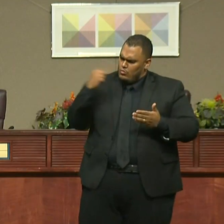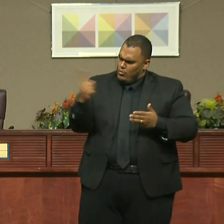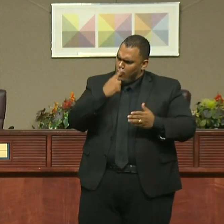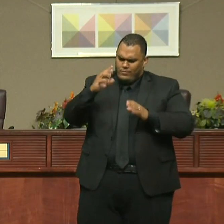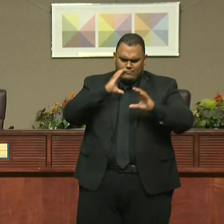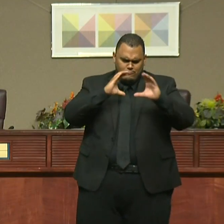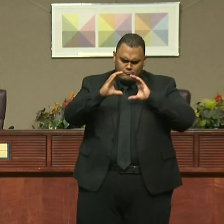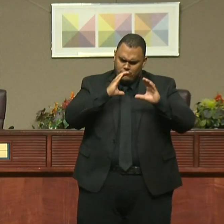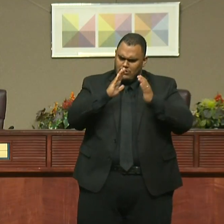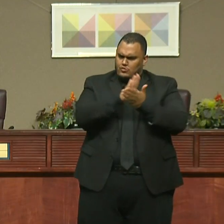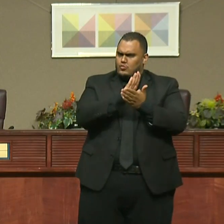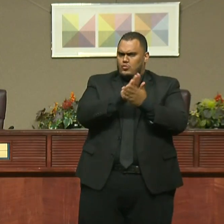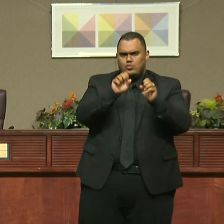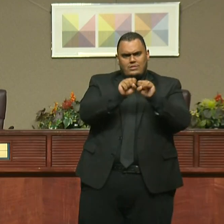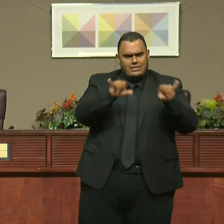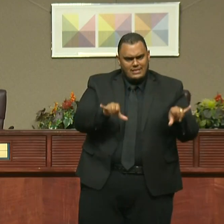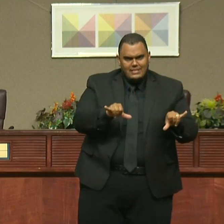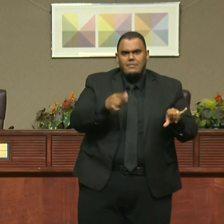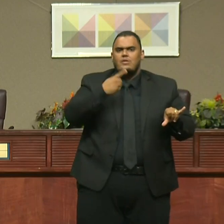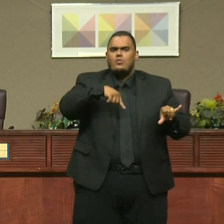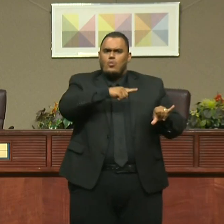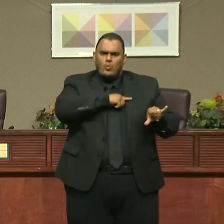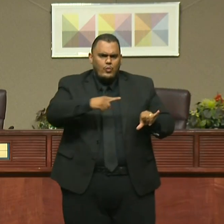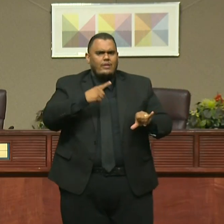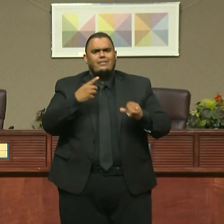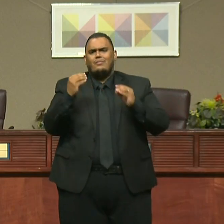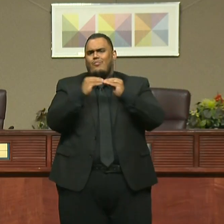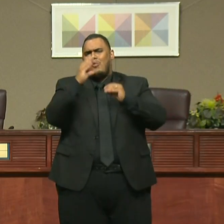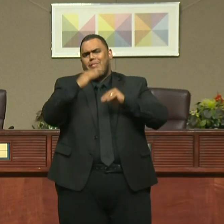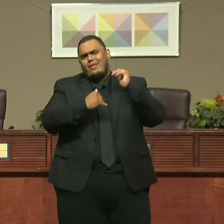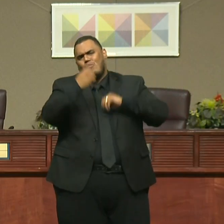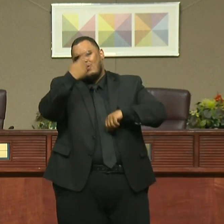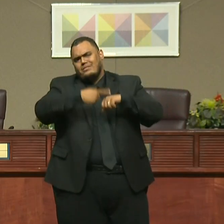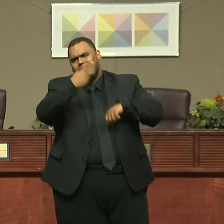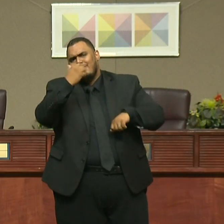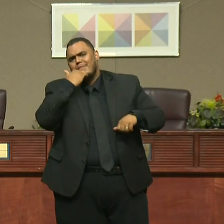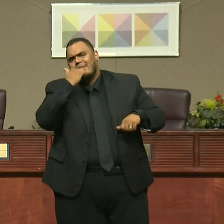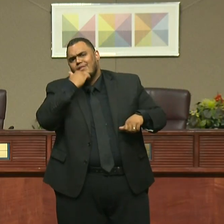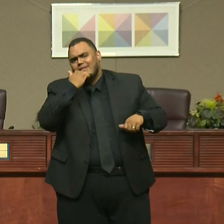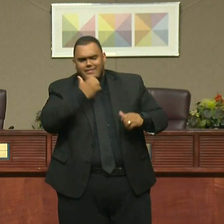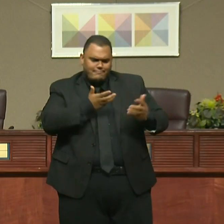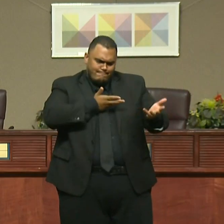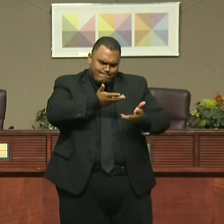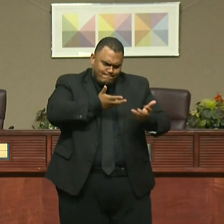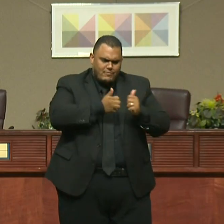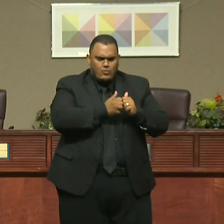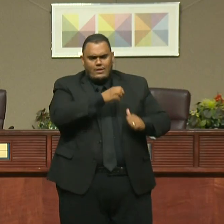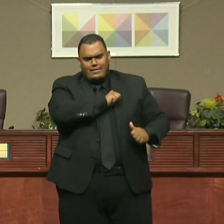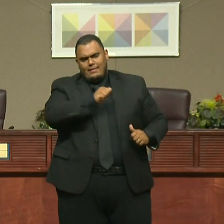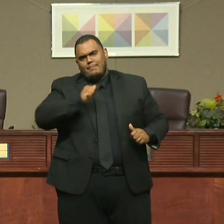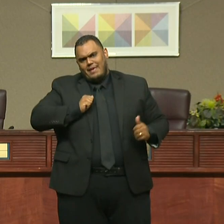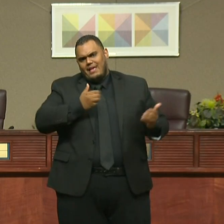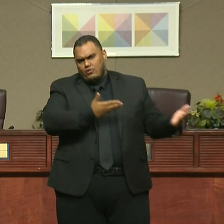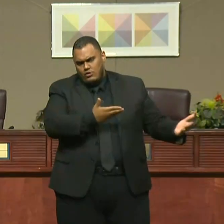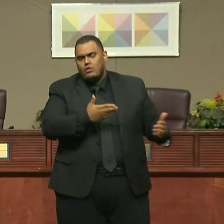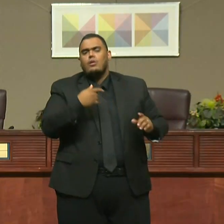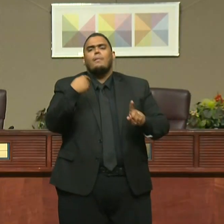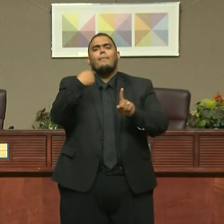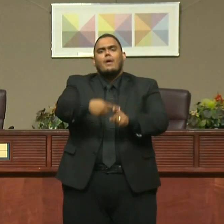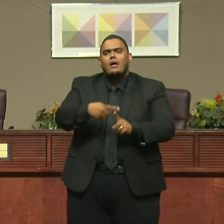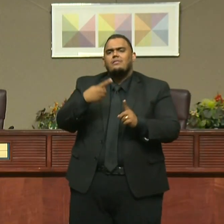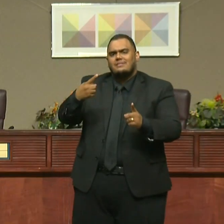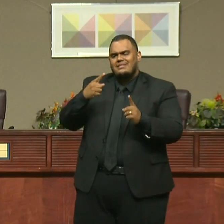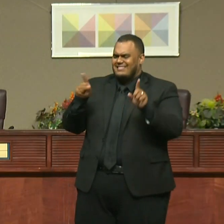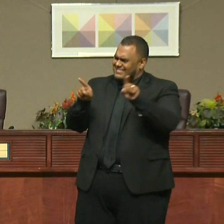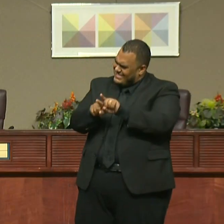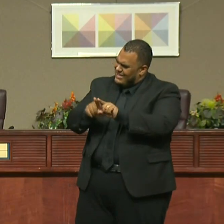mayor. Sometimes we talk more than once a day, including weekends, with regard to these issues, and we have the same communication with the schools. We